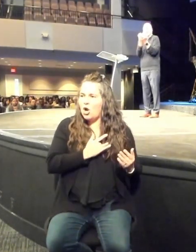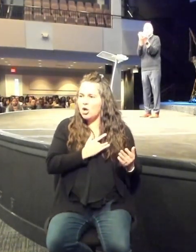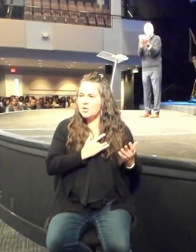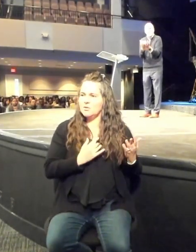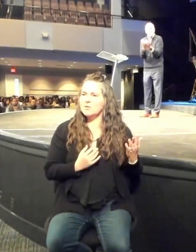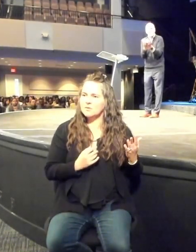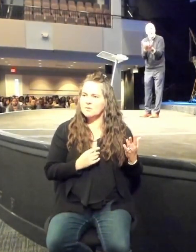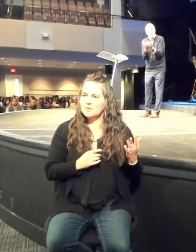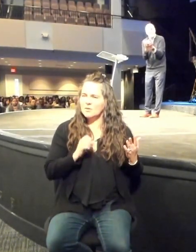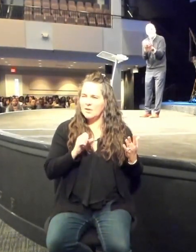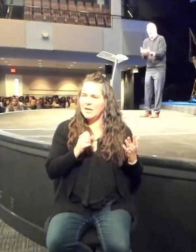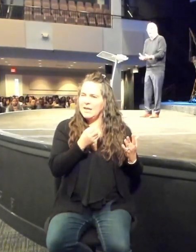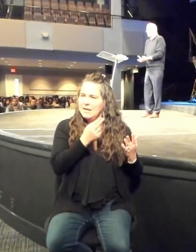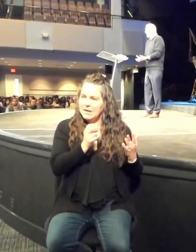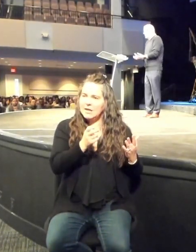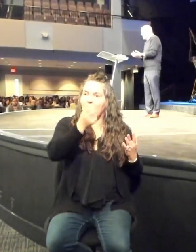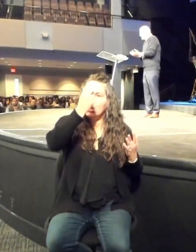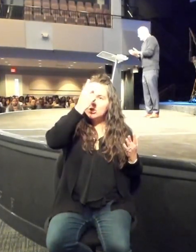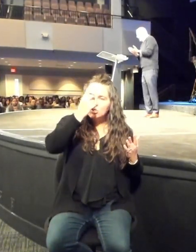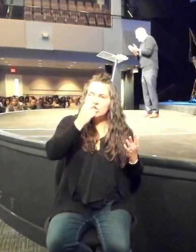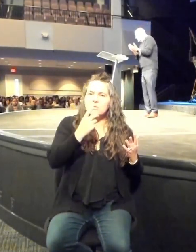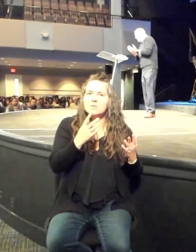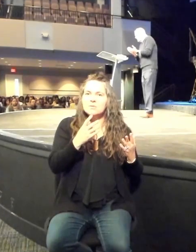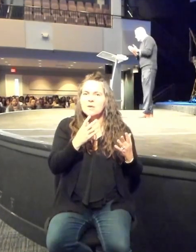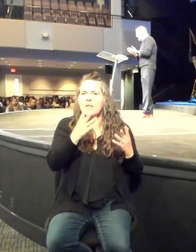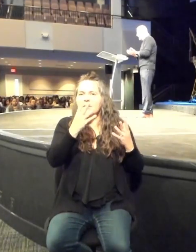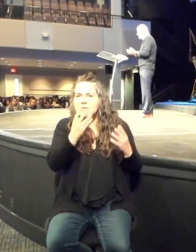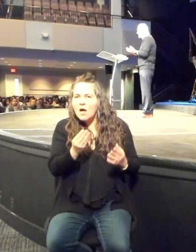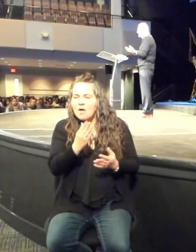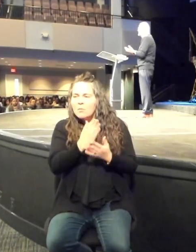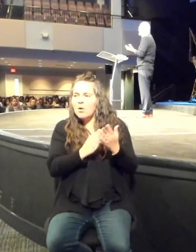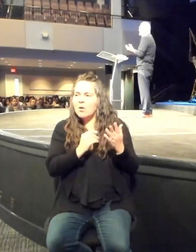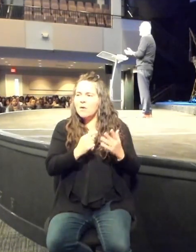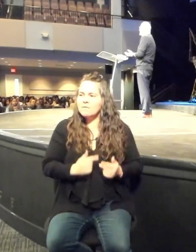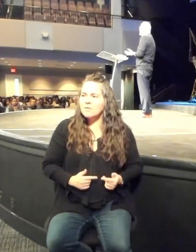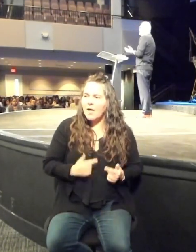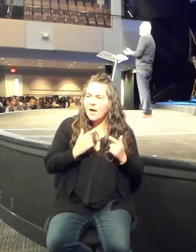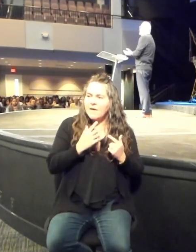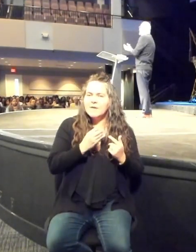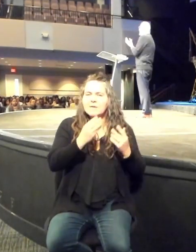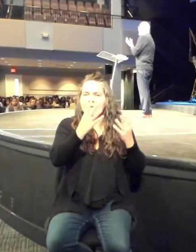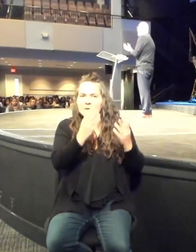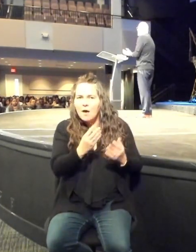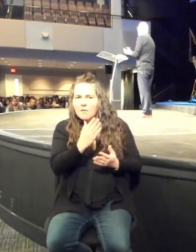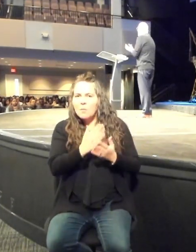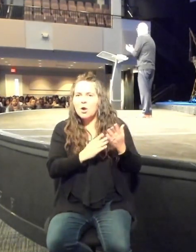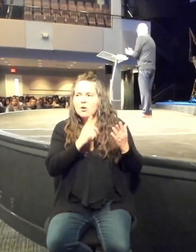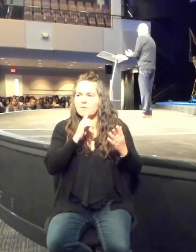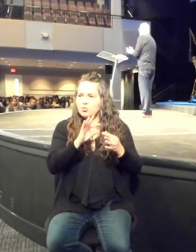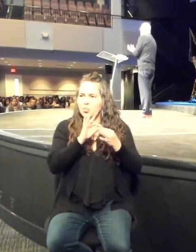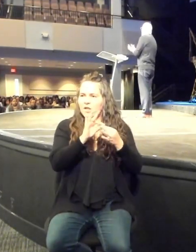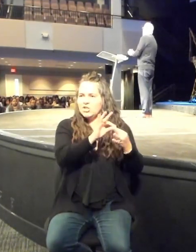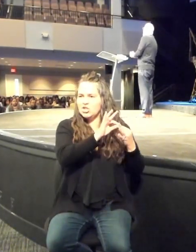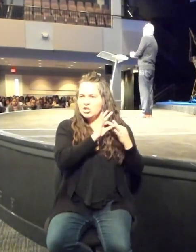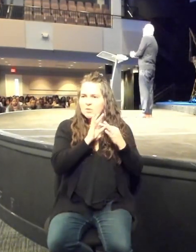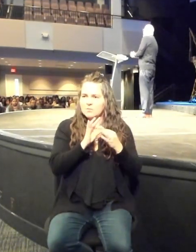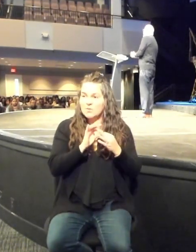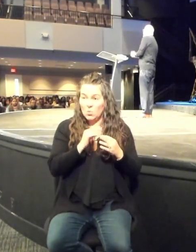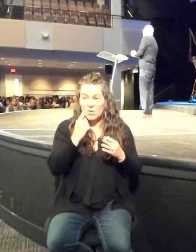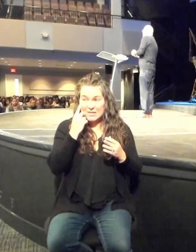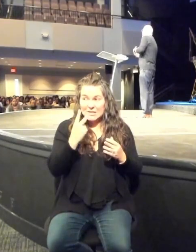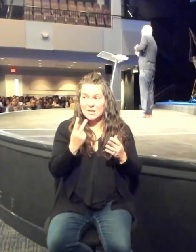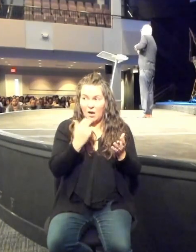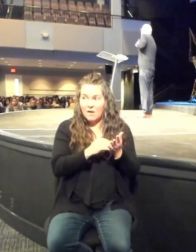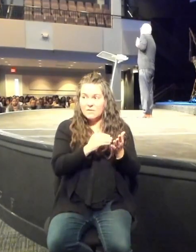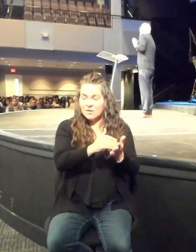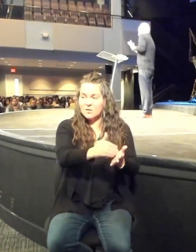the tender side of life. And he understood the tender side of relationships. You see this over and over again.